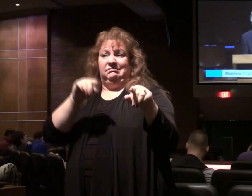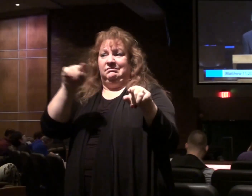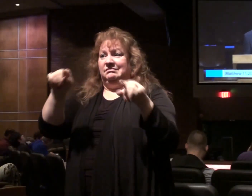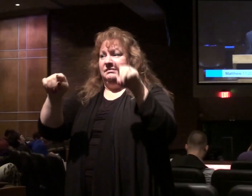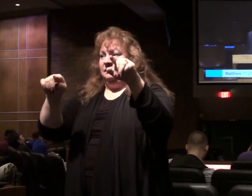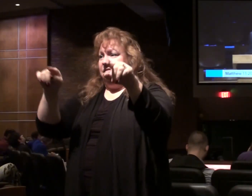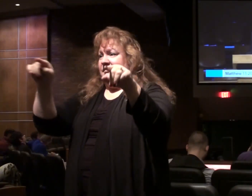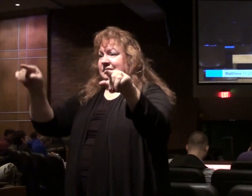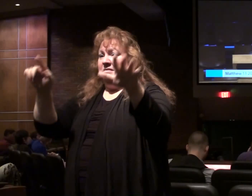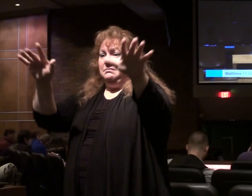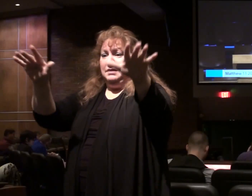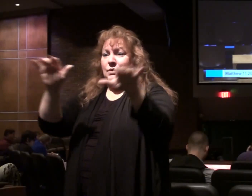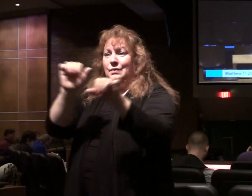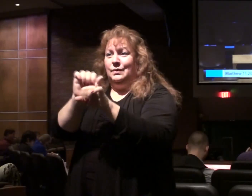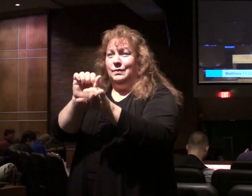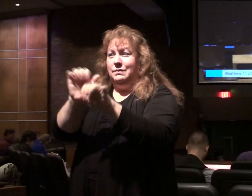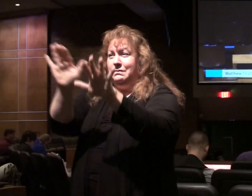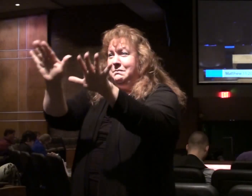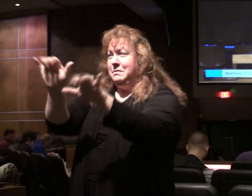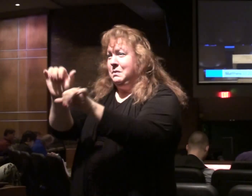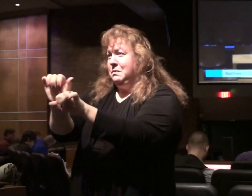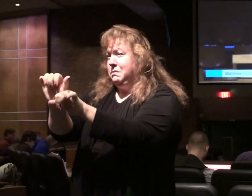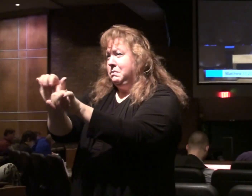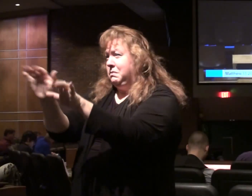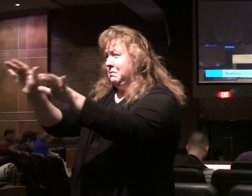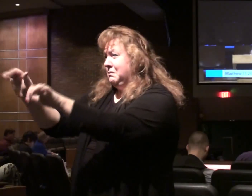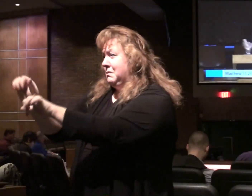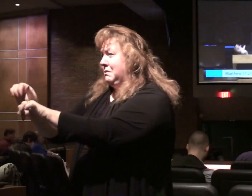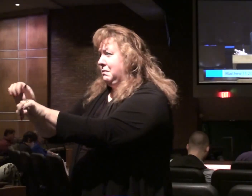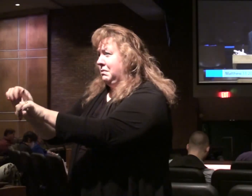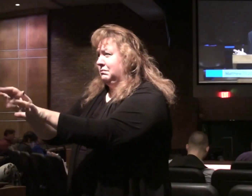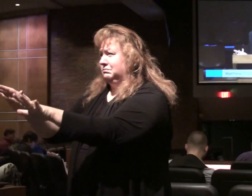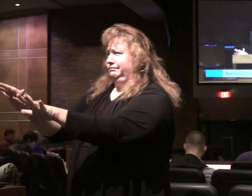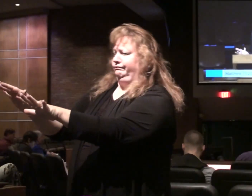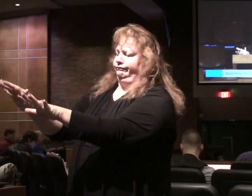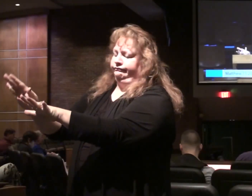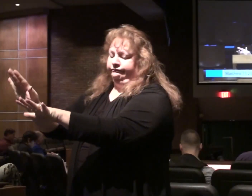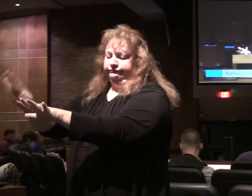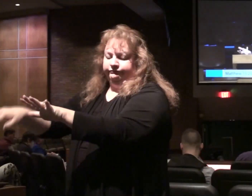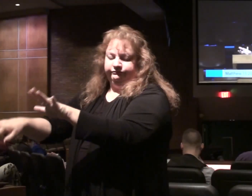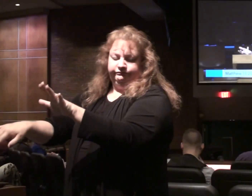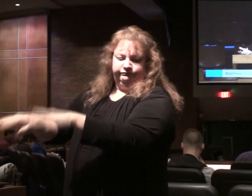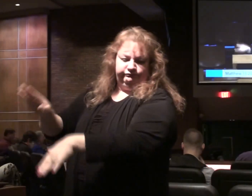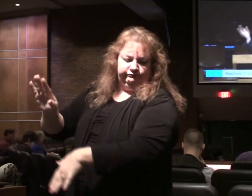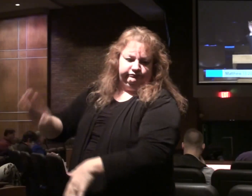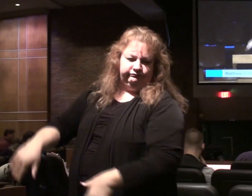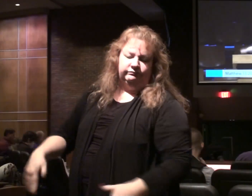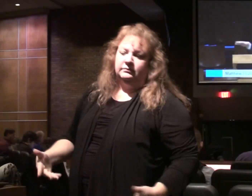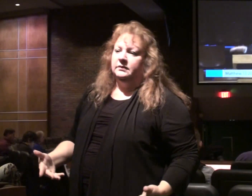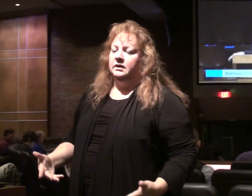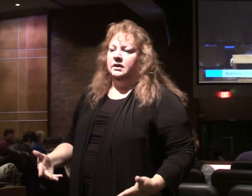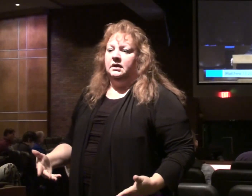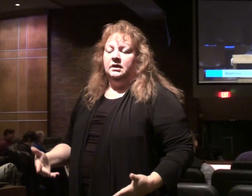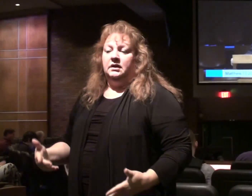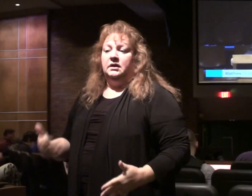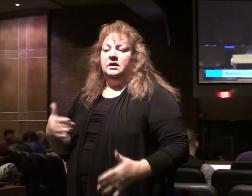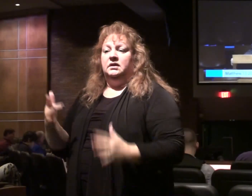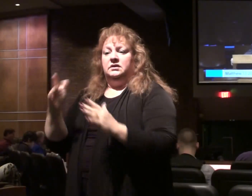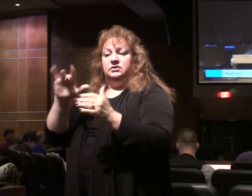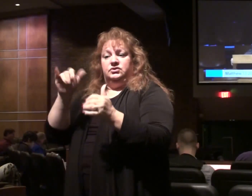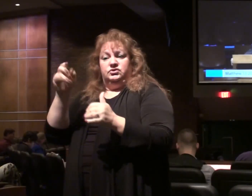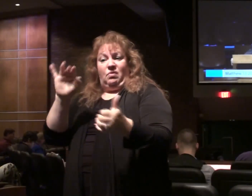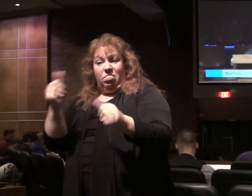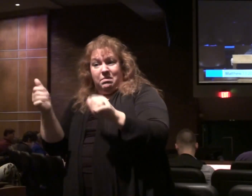done great miracles. And yet they had not believed. They not only had the testimony of John